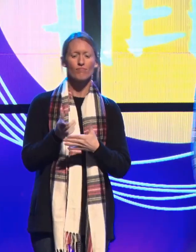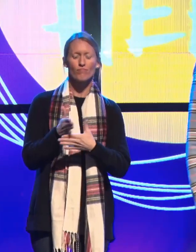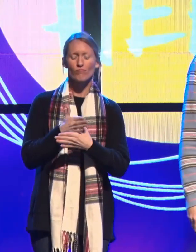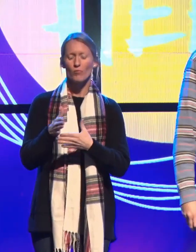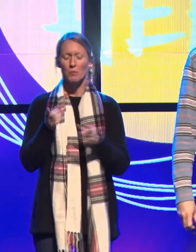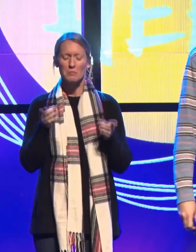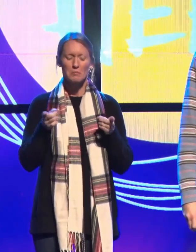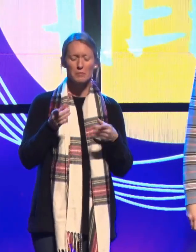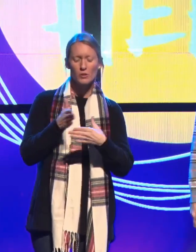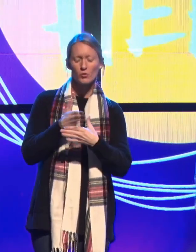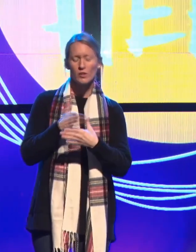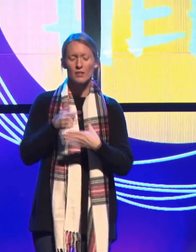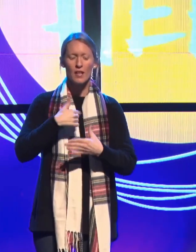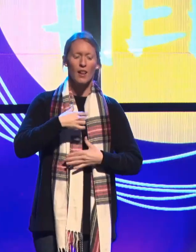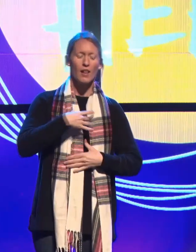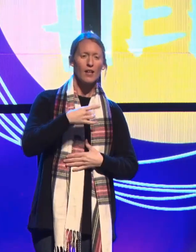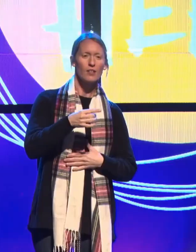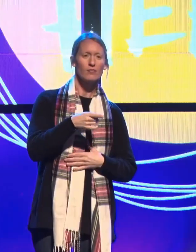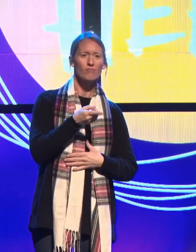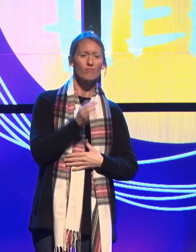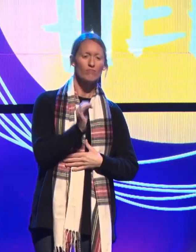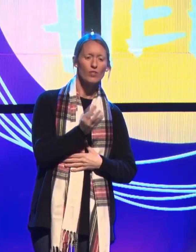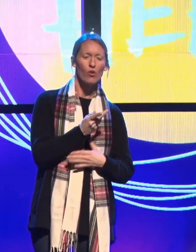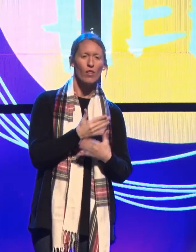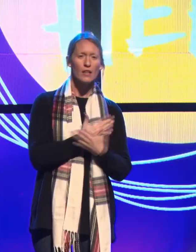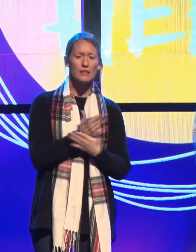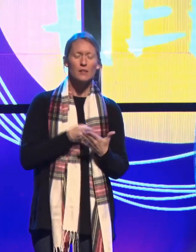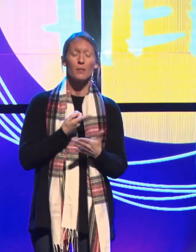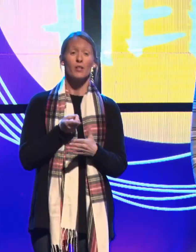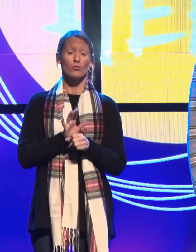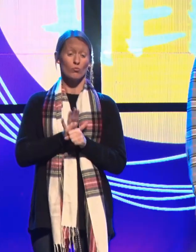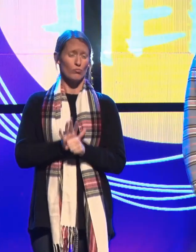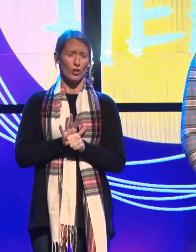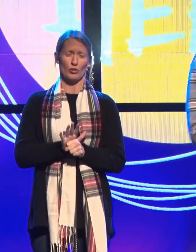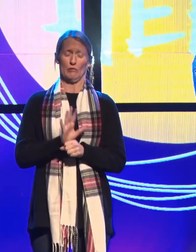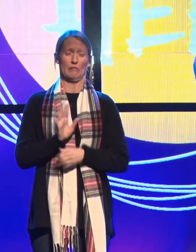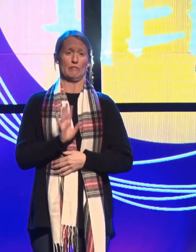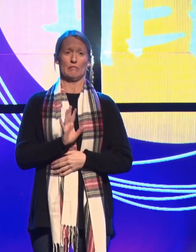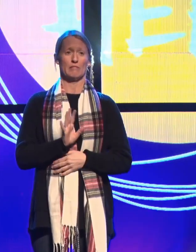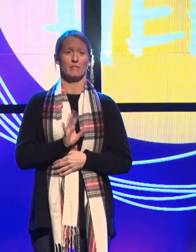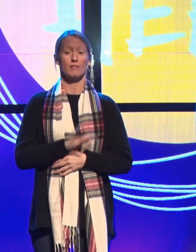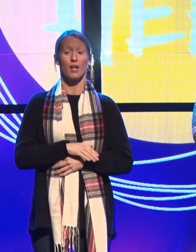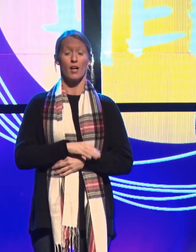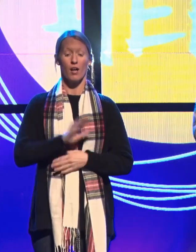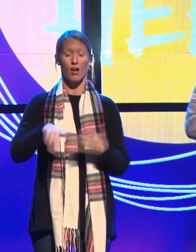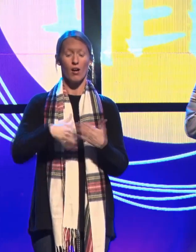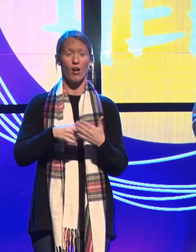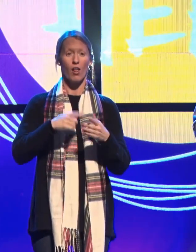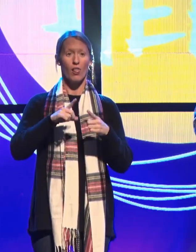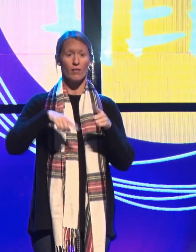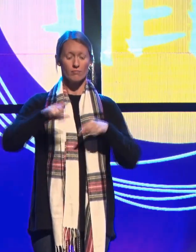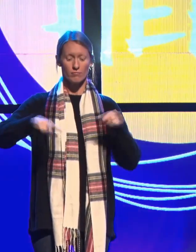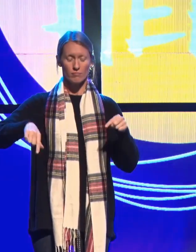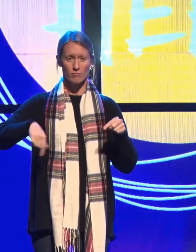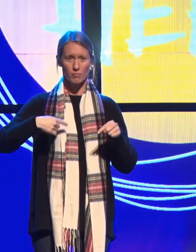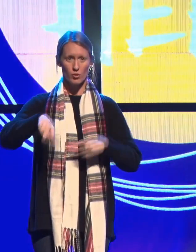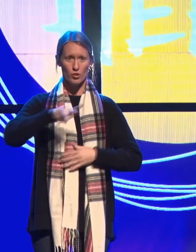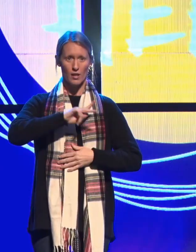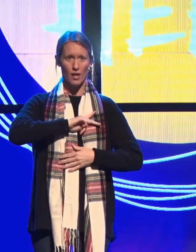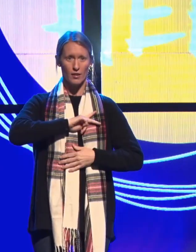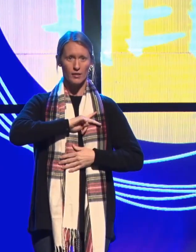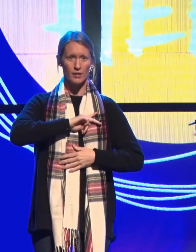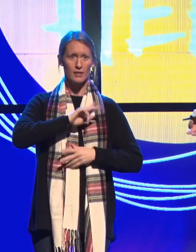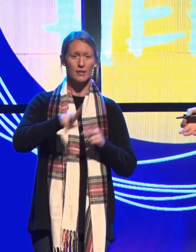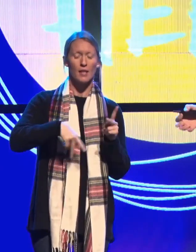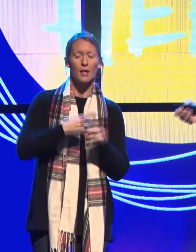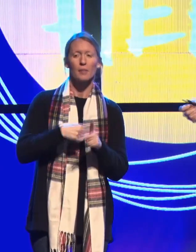in between. I like a few things, but don't pressure me. Don't pressure me, right? We all have these different personality types when it comes to things